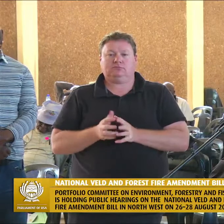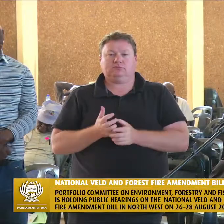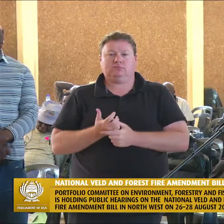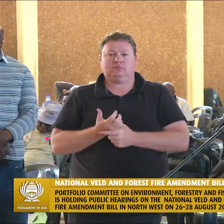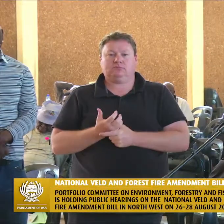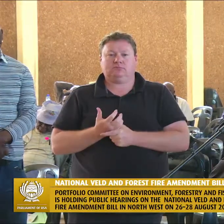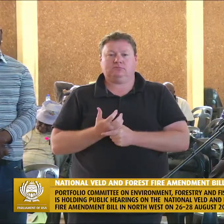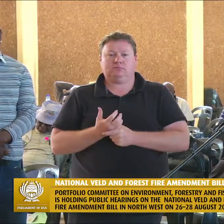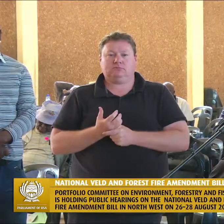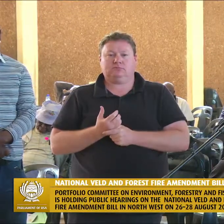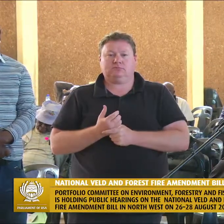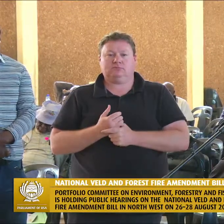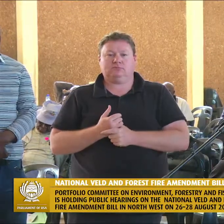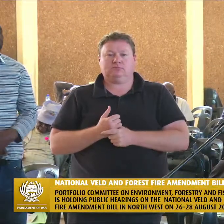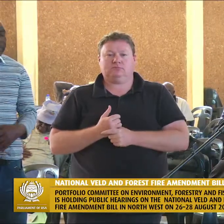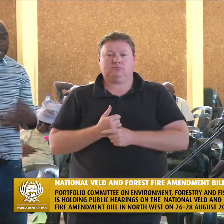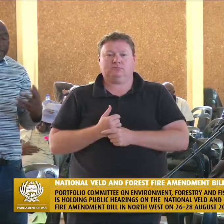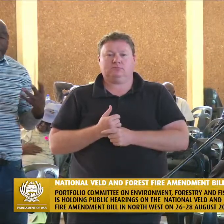1998